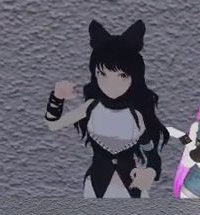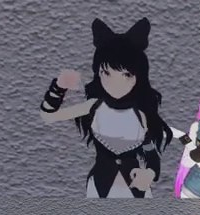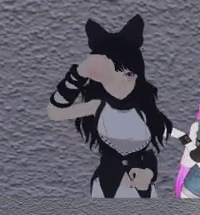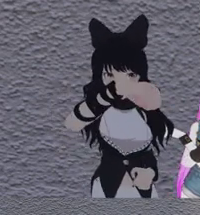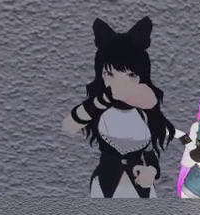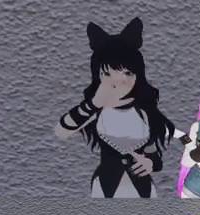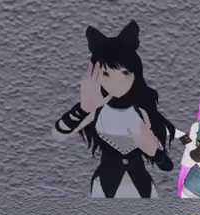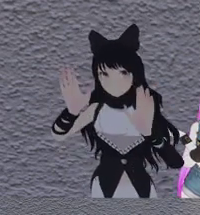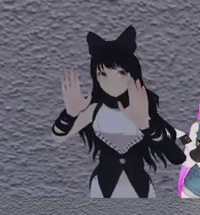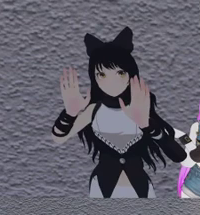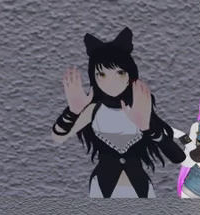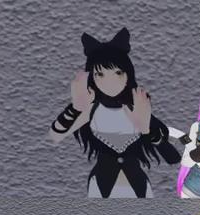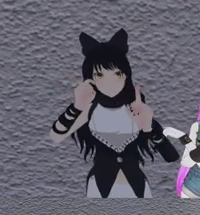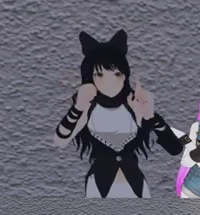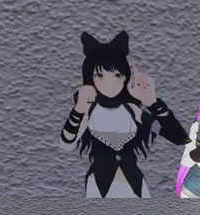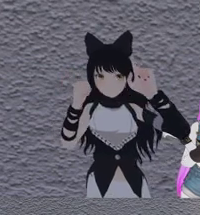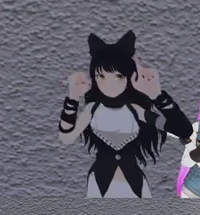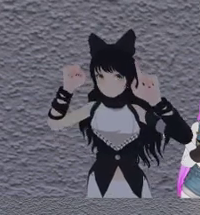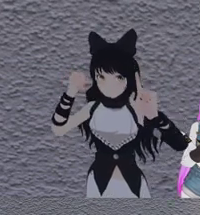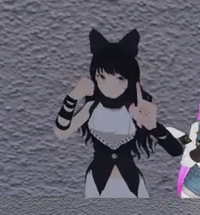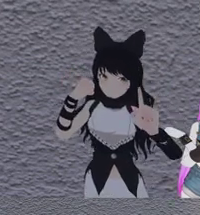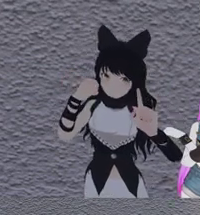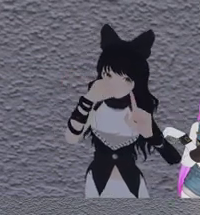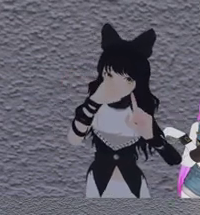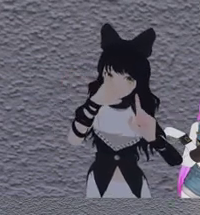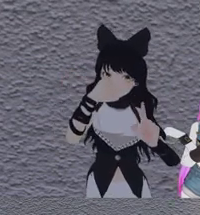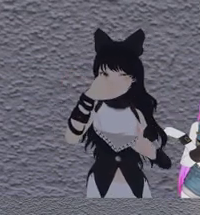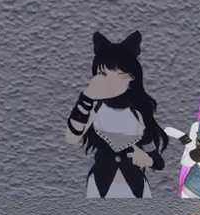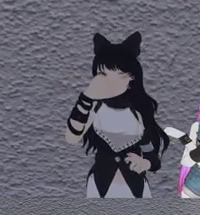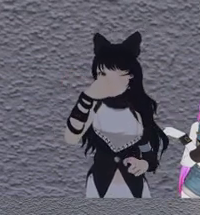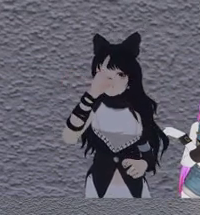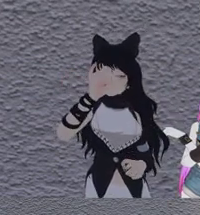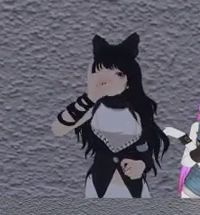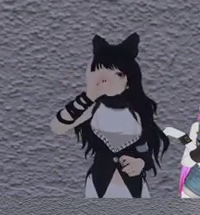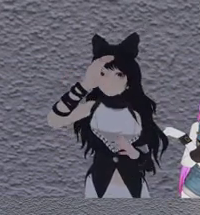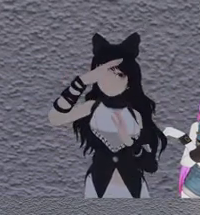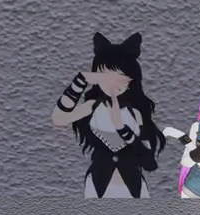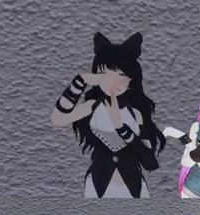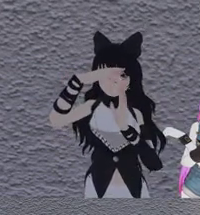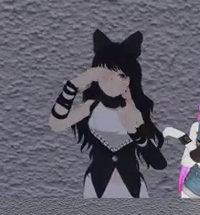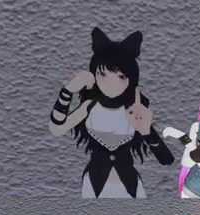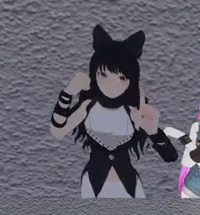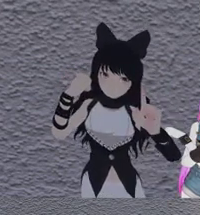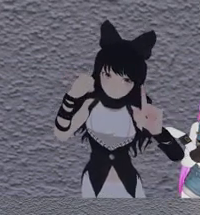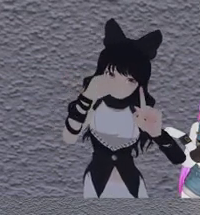Hit. Like you're punching somebody. Like, oh, don't hit me. Hit.